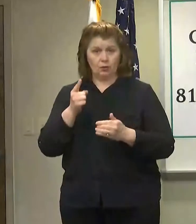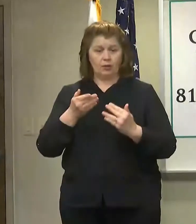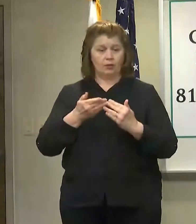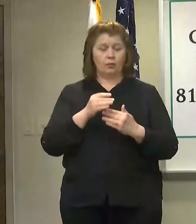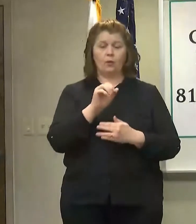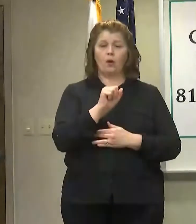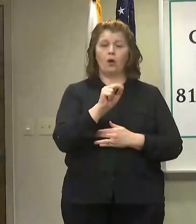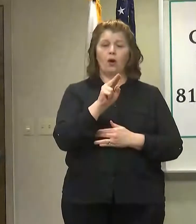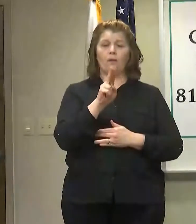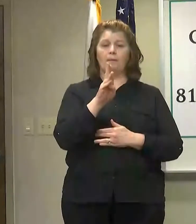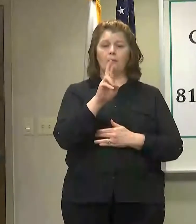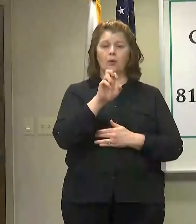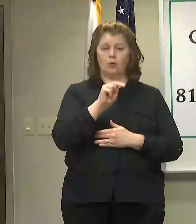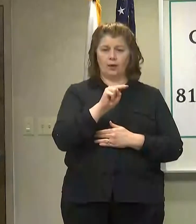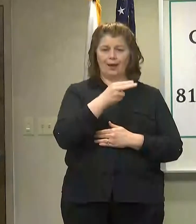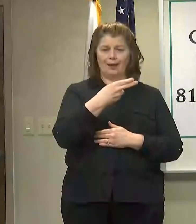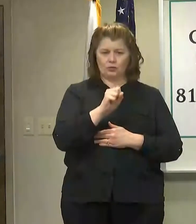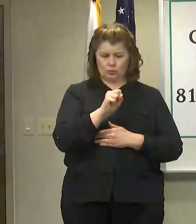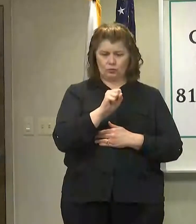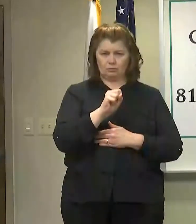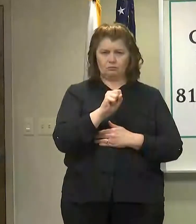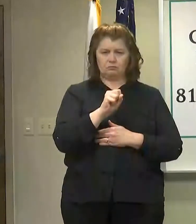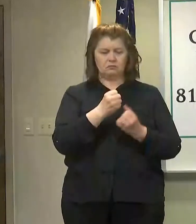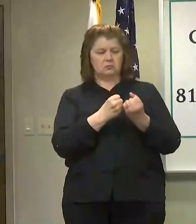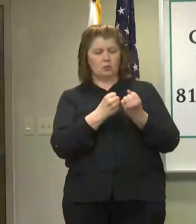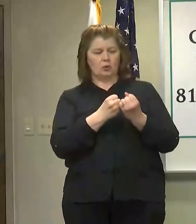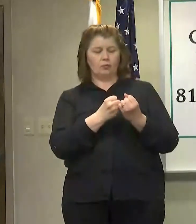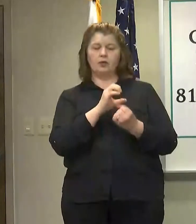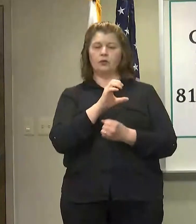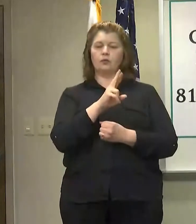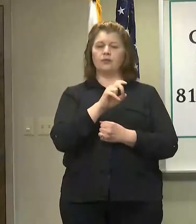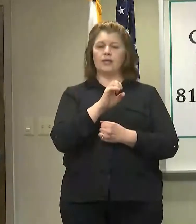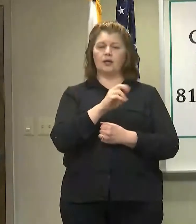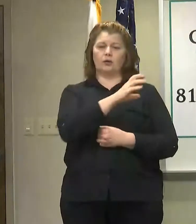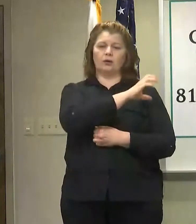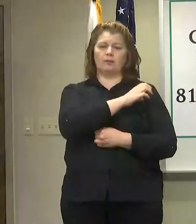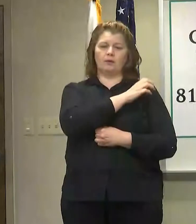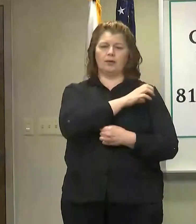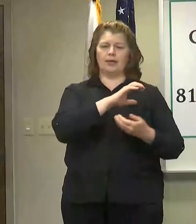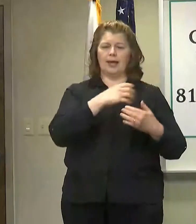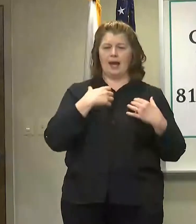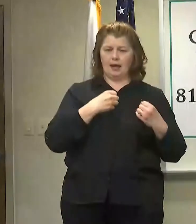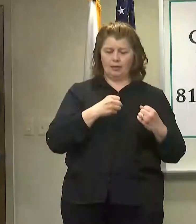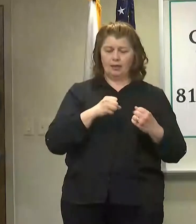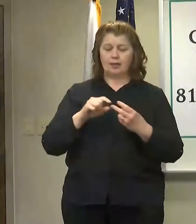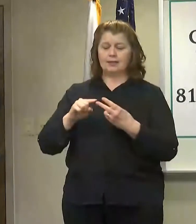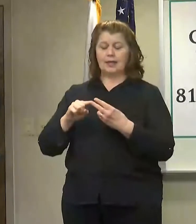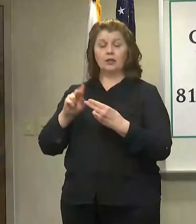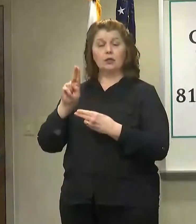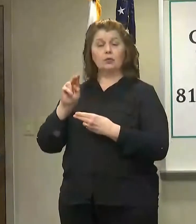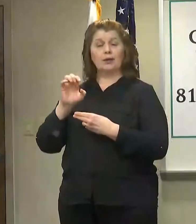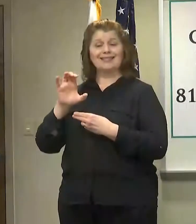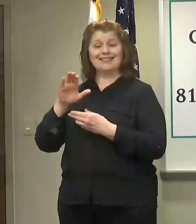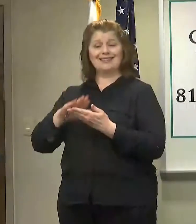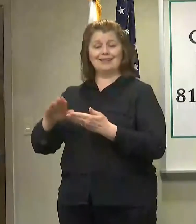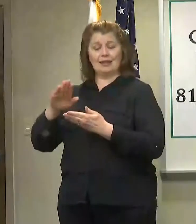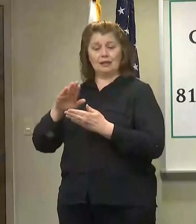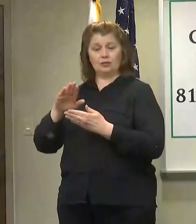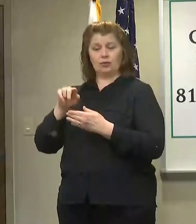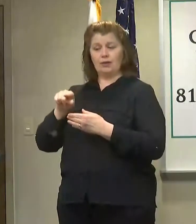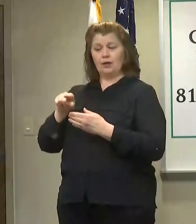High School, staffed up by Crusader Community Health, and the other at the University of Illinois College of Health Sciences campus, and